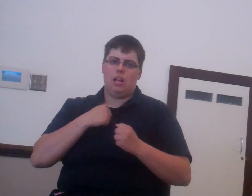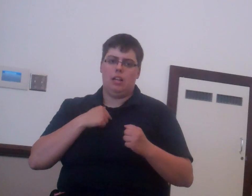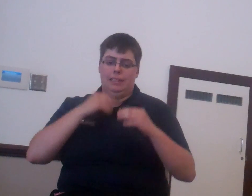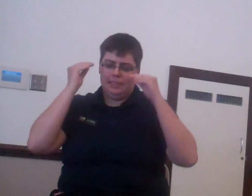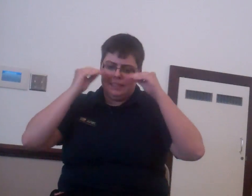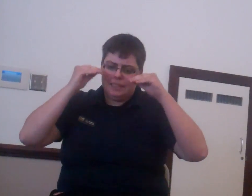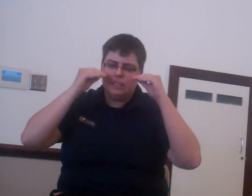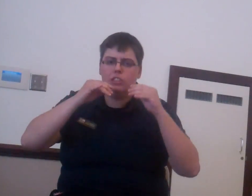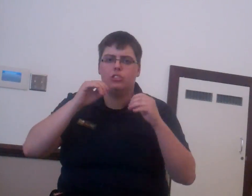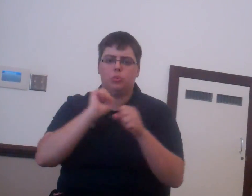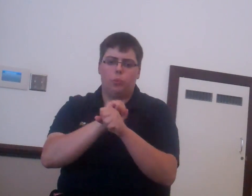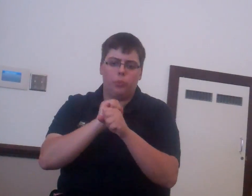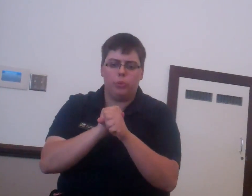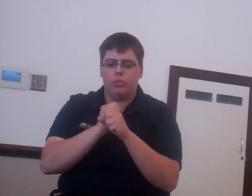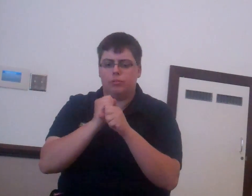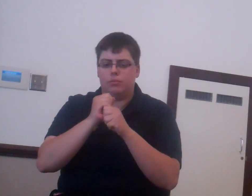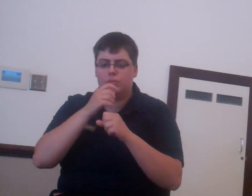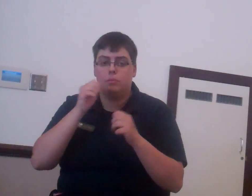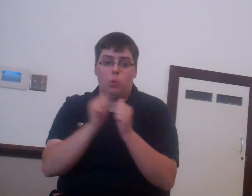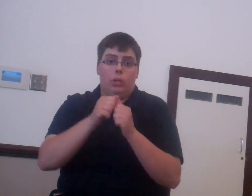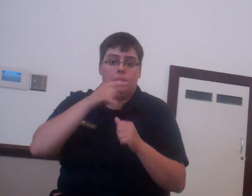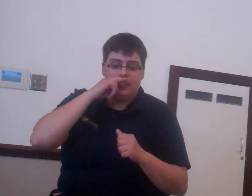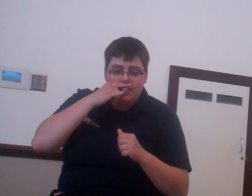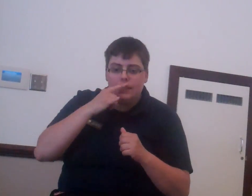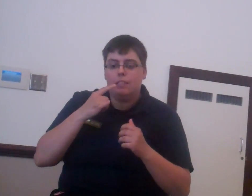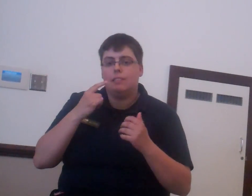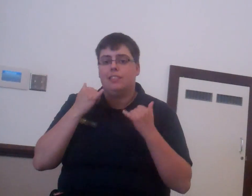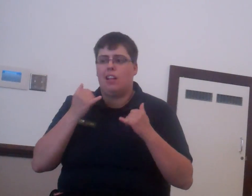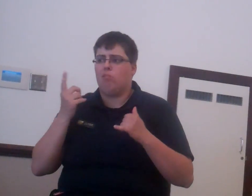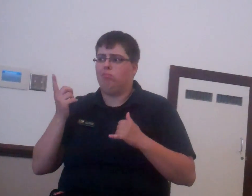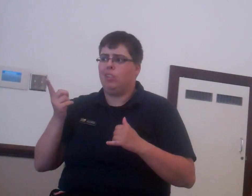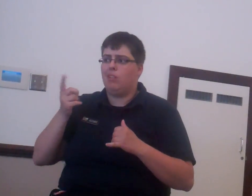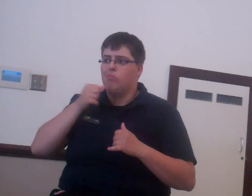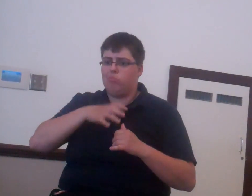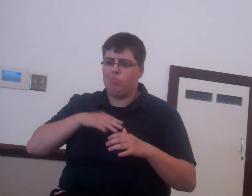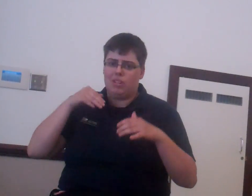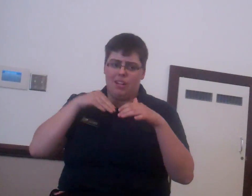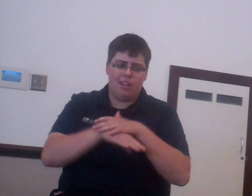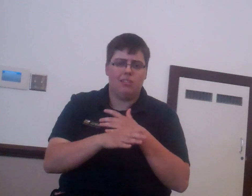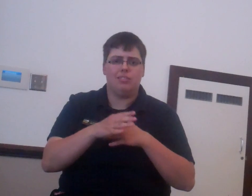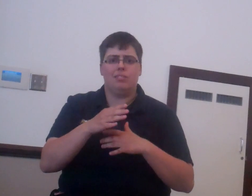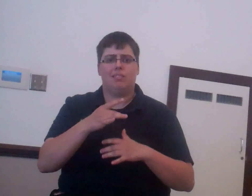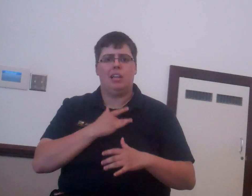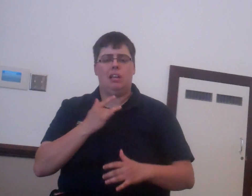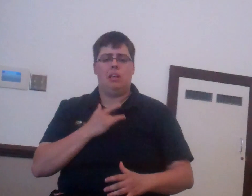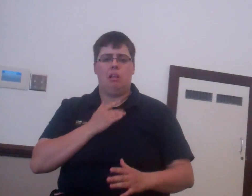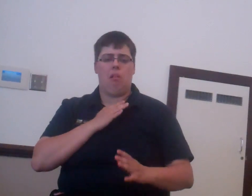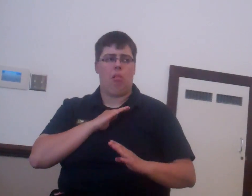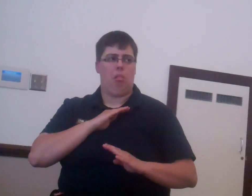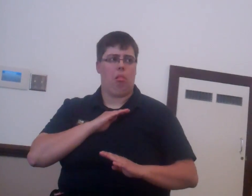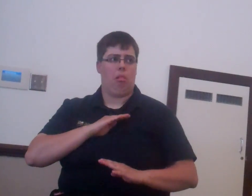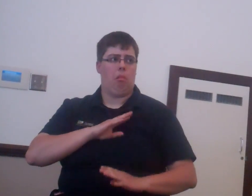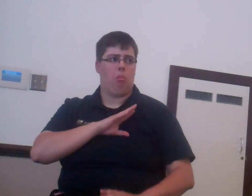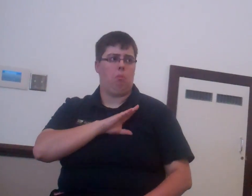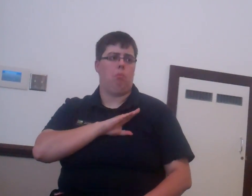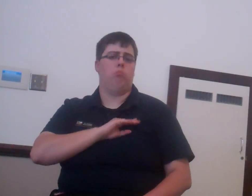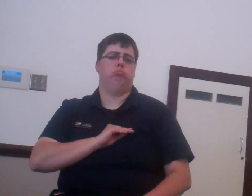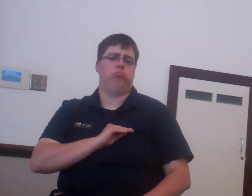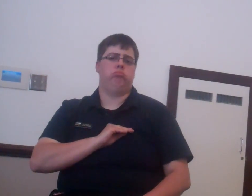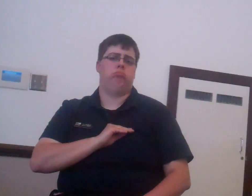can't do that. Yeah. And Sucked all the joy out of it. yeah. Okay. All right. Good. Good